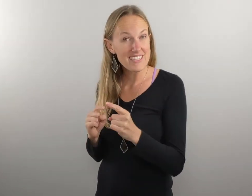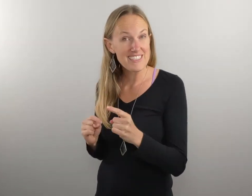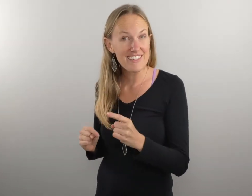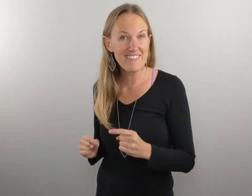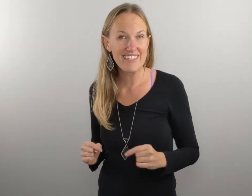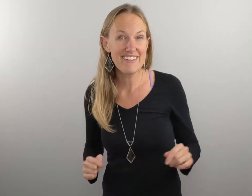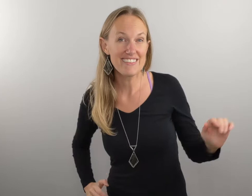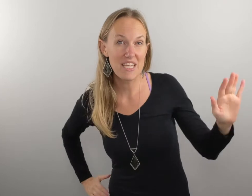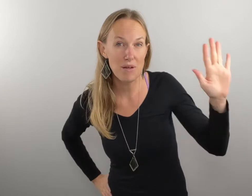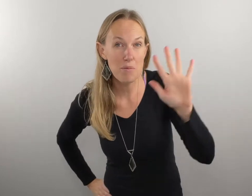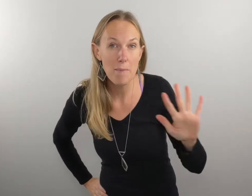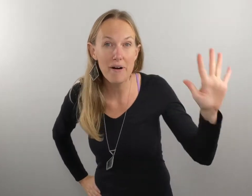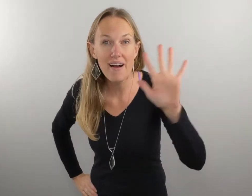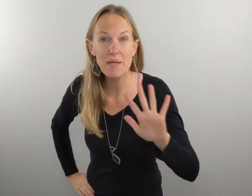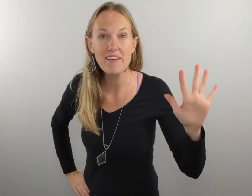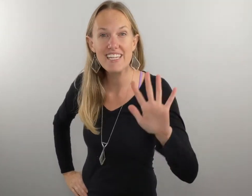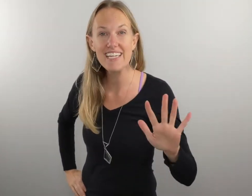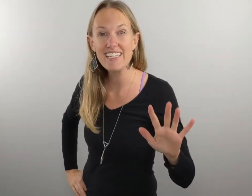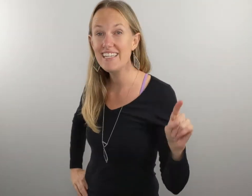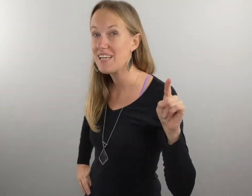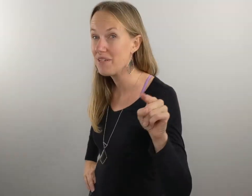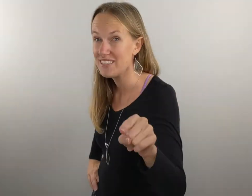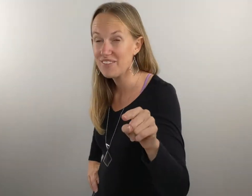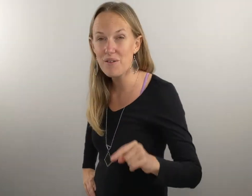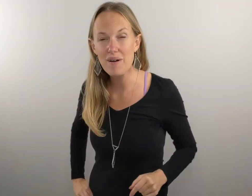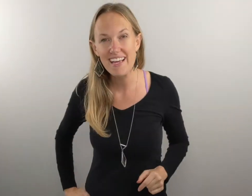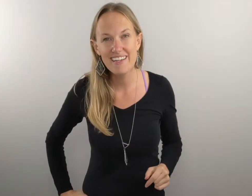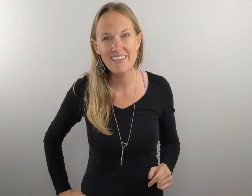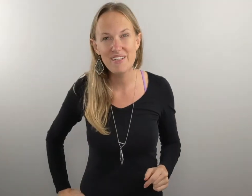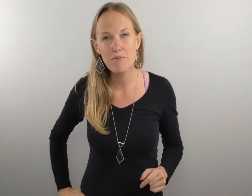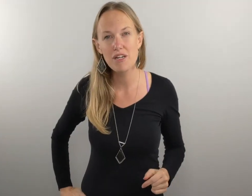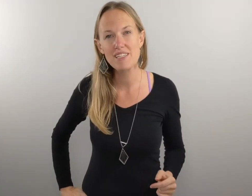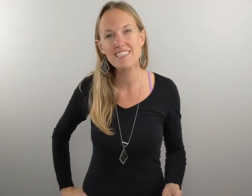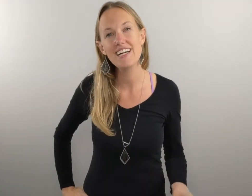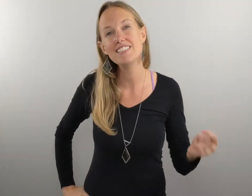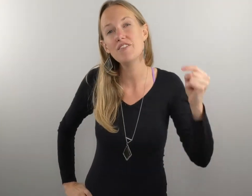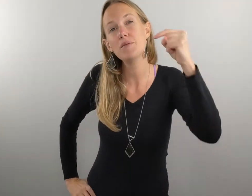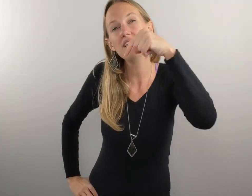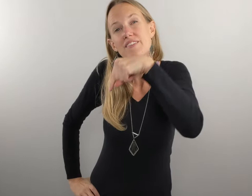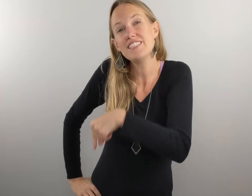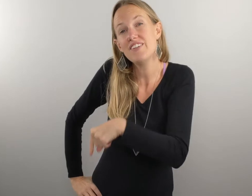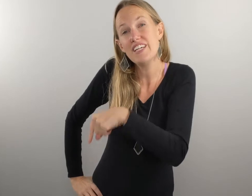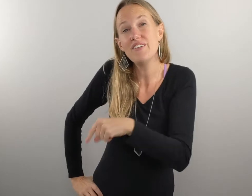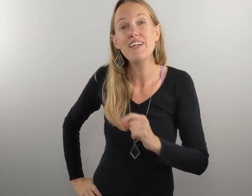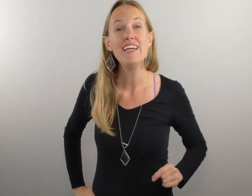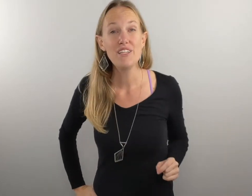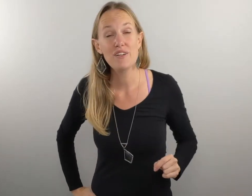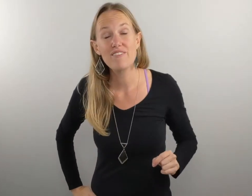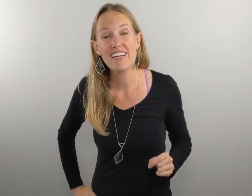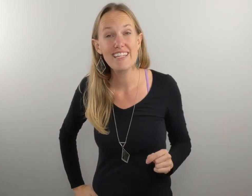started, we're going to do housekeeping. Remember, I am left-handed. That means if you are right-handed, you're going to mirror my signs. If you look below this video, you can find links